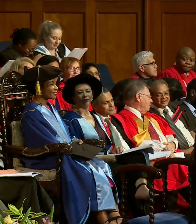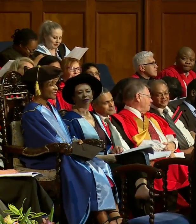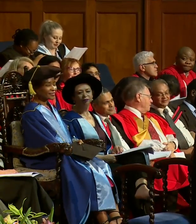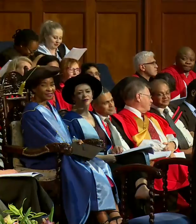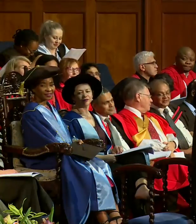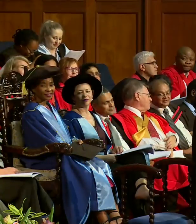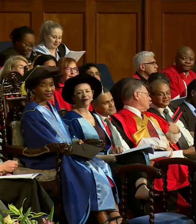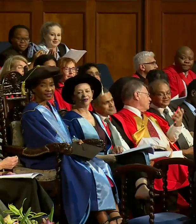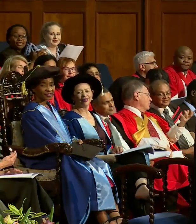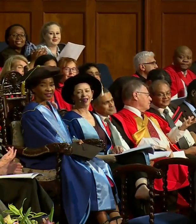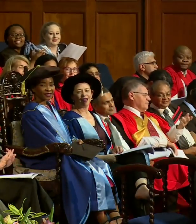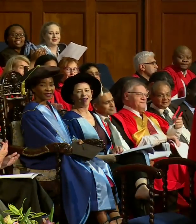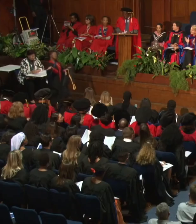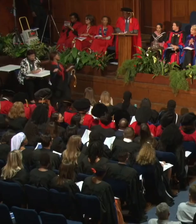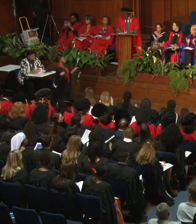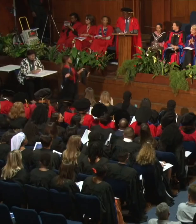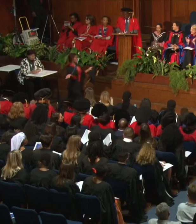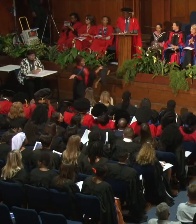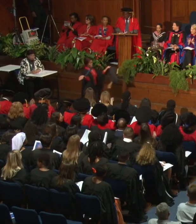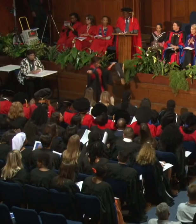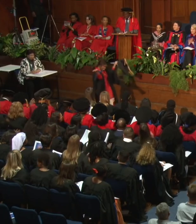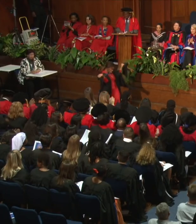Ntabiseng Selepe.